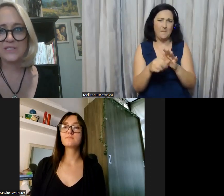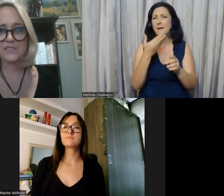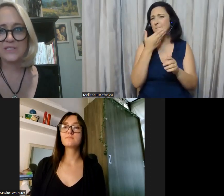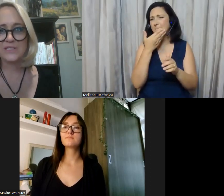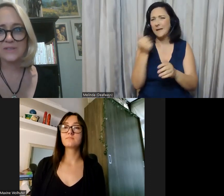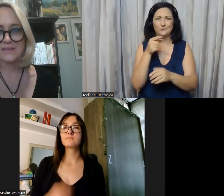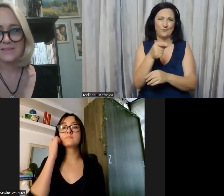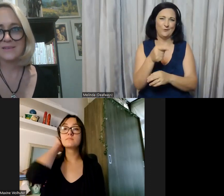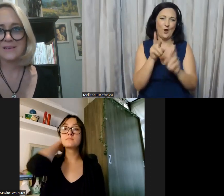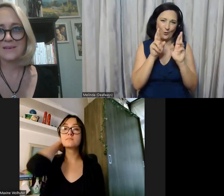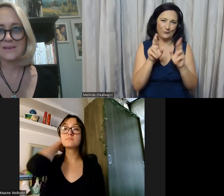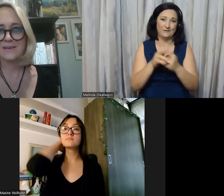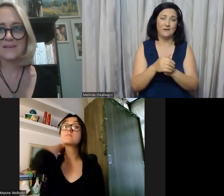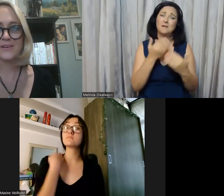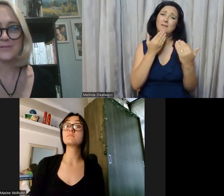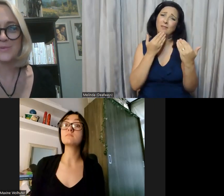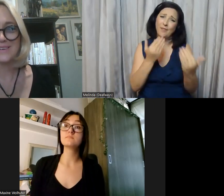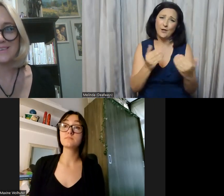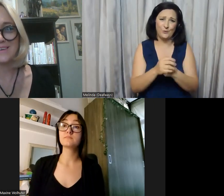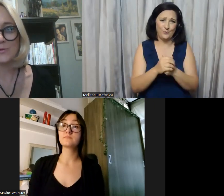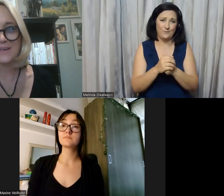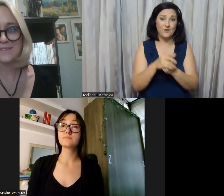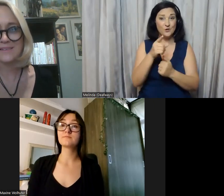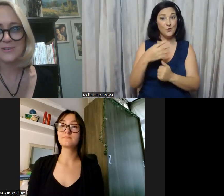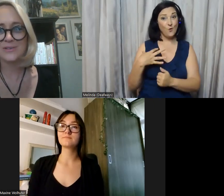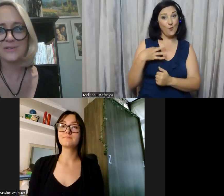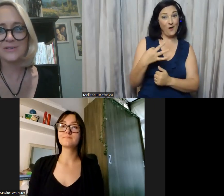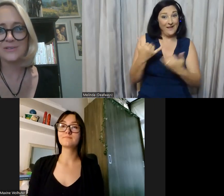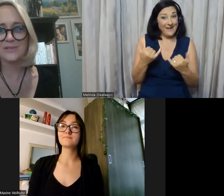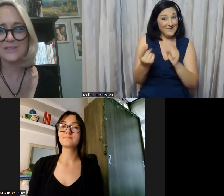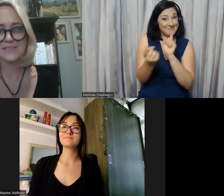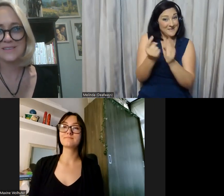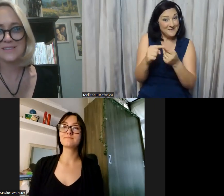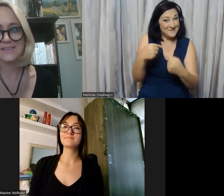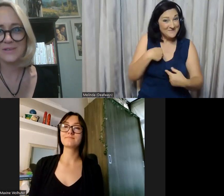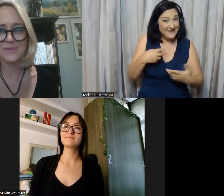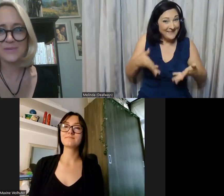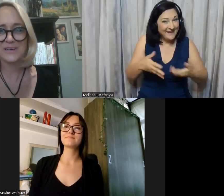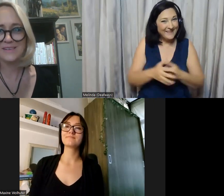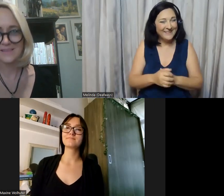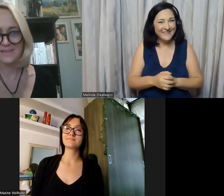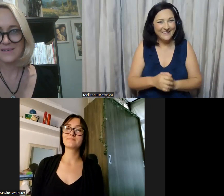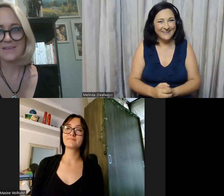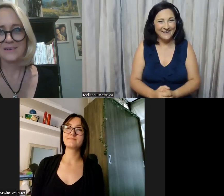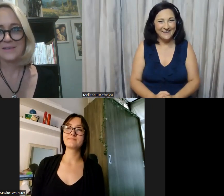that. And thank you for being willing to do this with me.